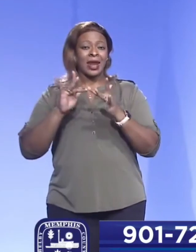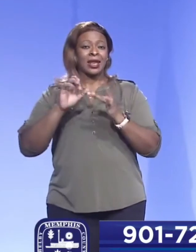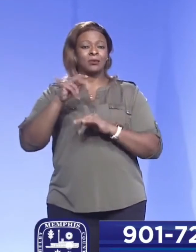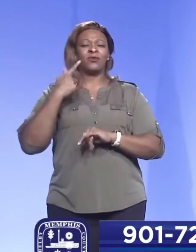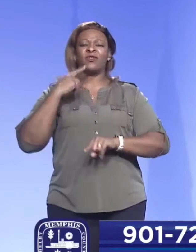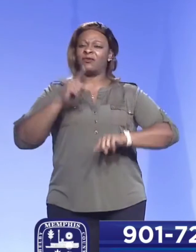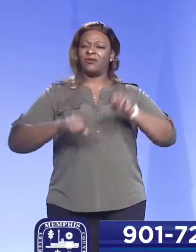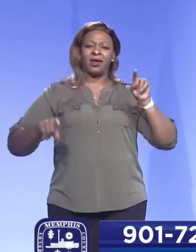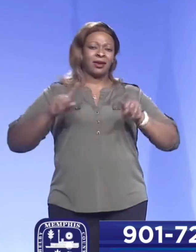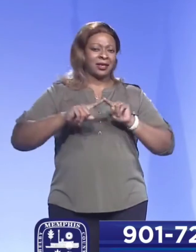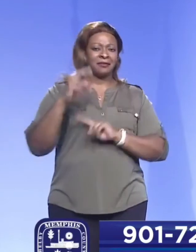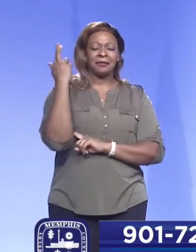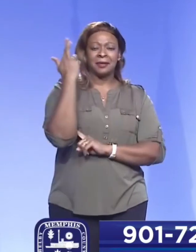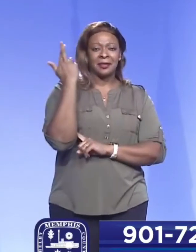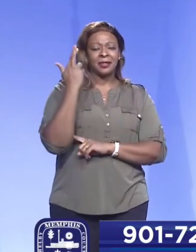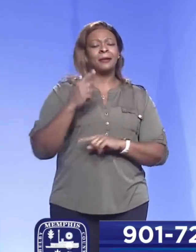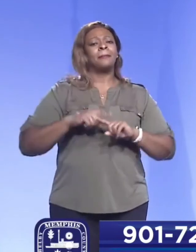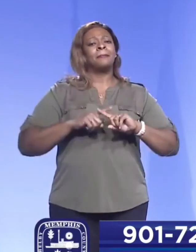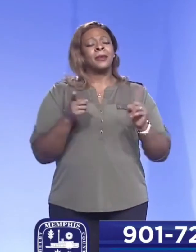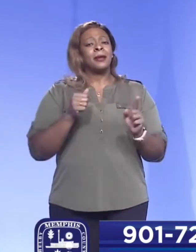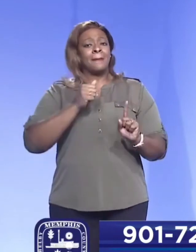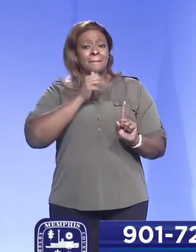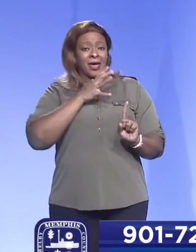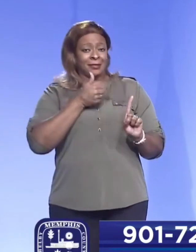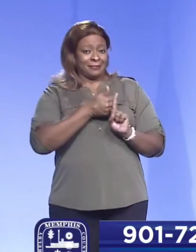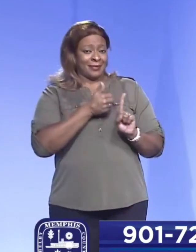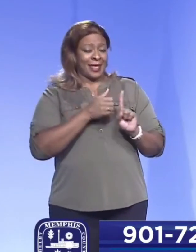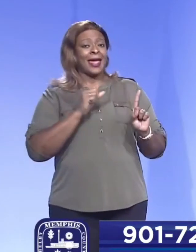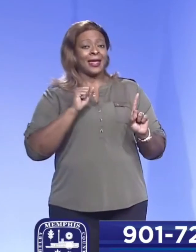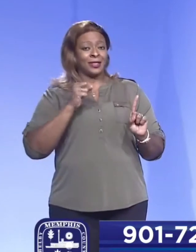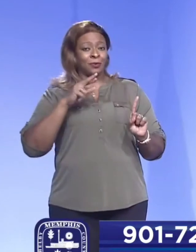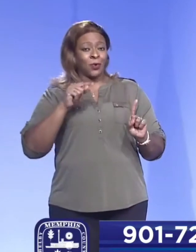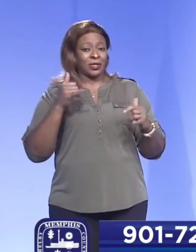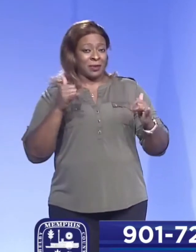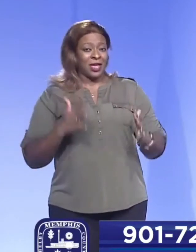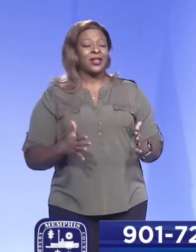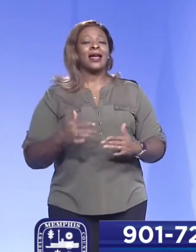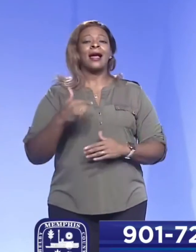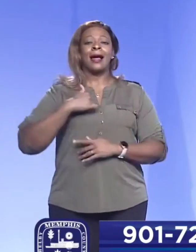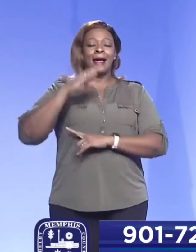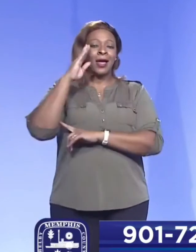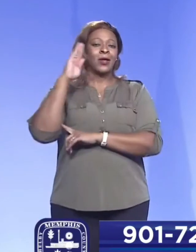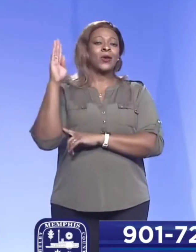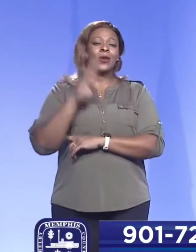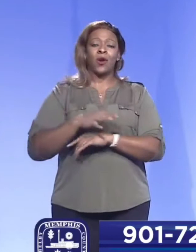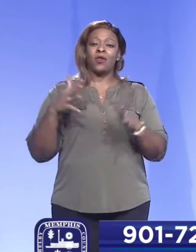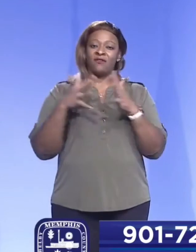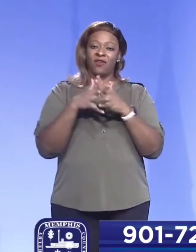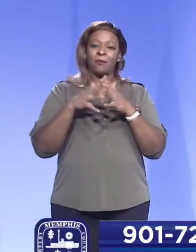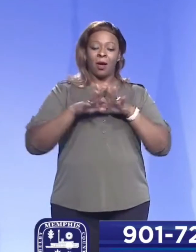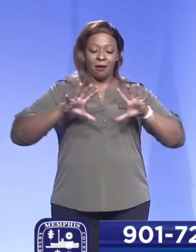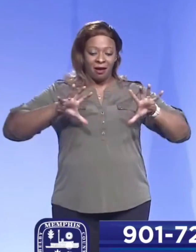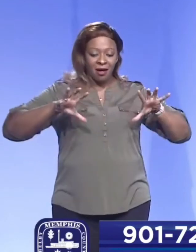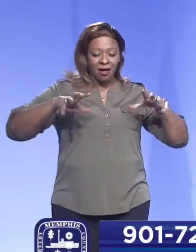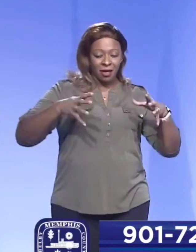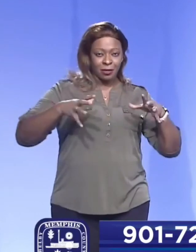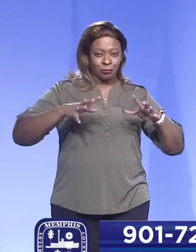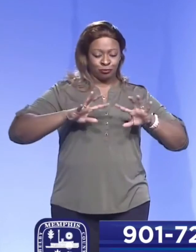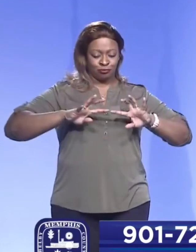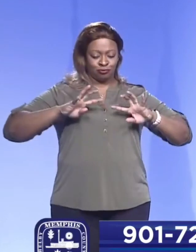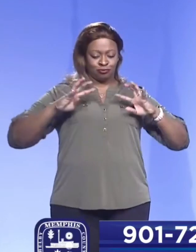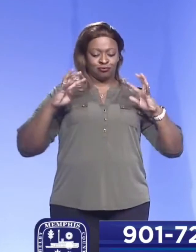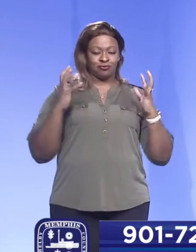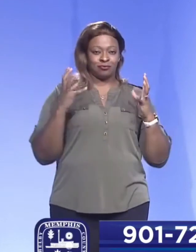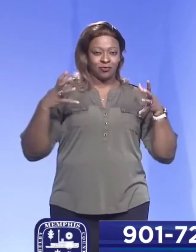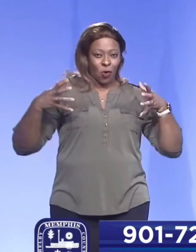variety of reasons. But as a mother of an athlete, I will say that I know in the football huddle, they're very close to each